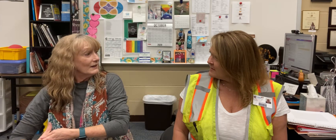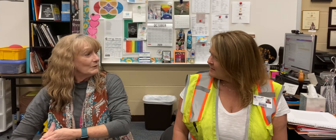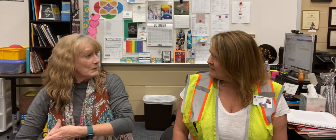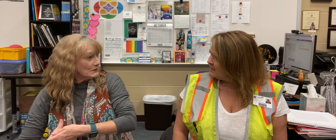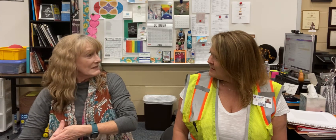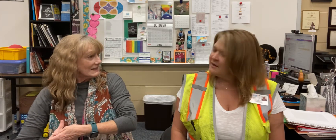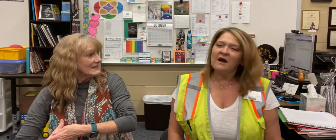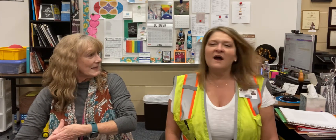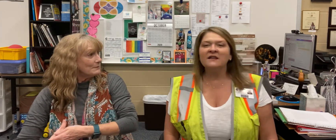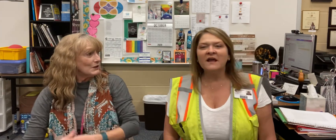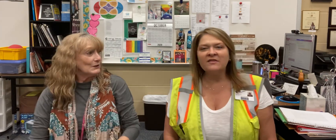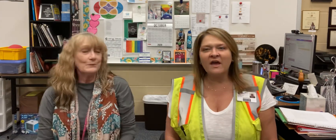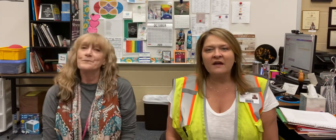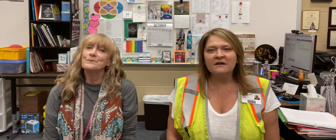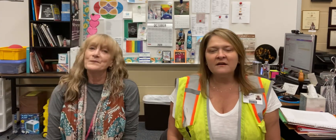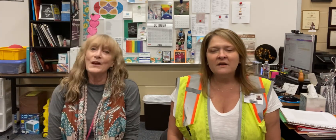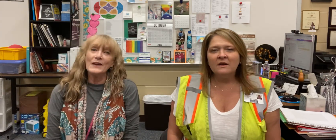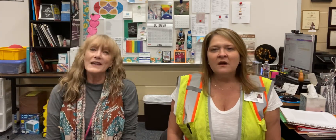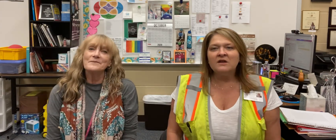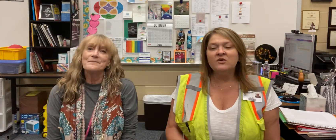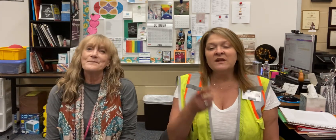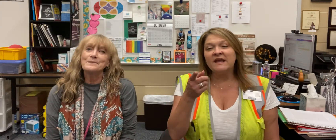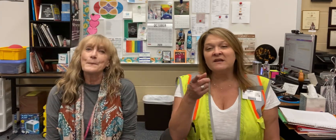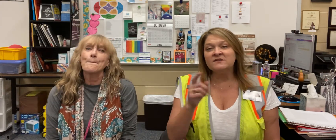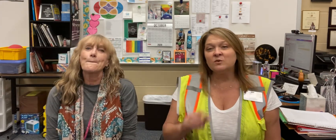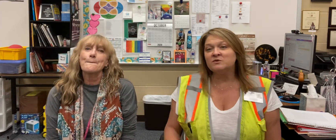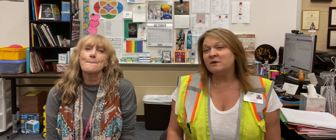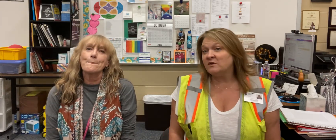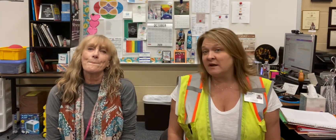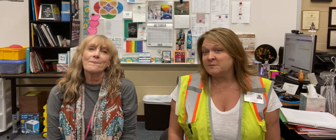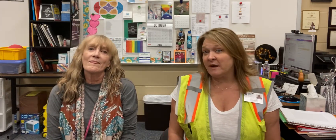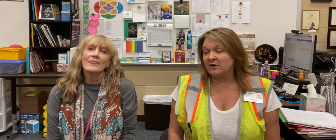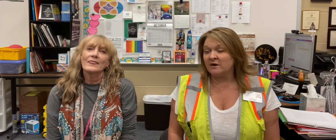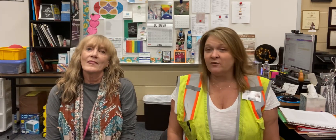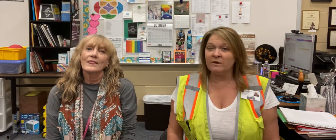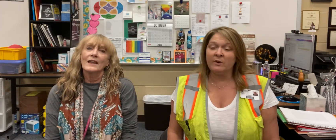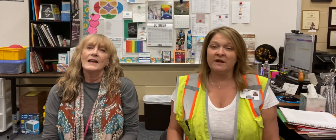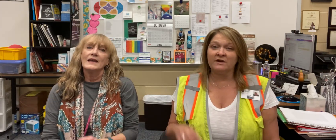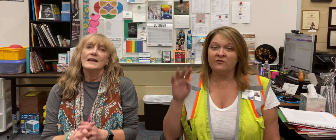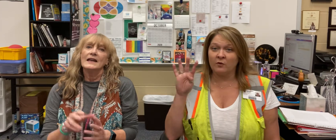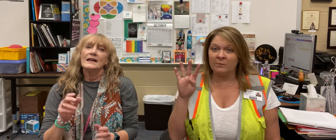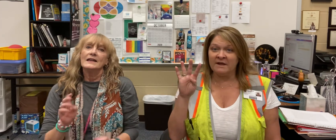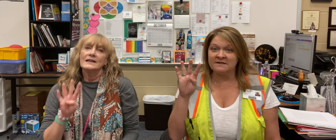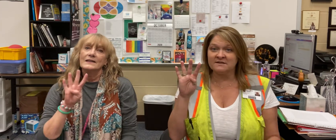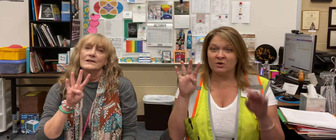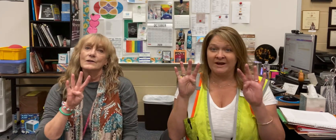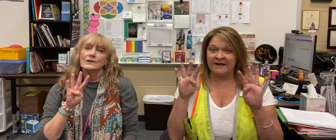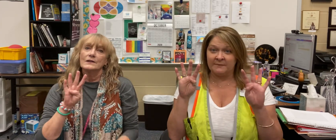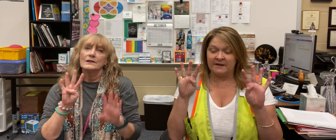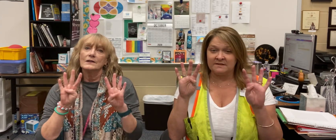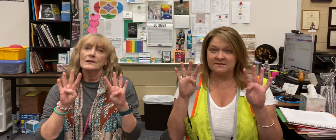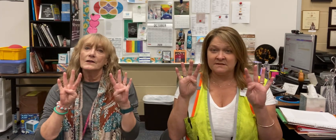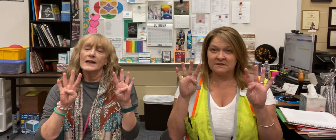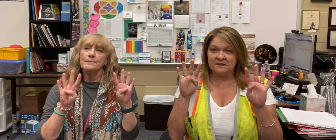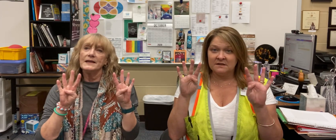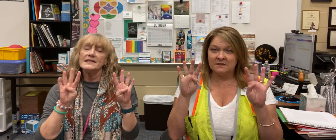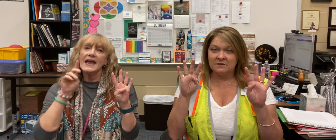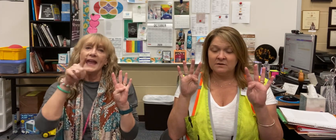we did the same too. I like that. Okay. You can answer which one you liked better, if we waited 4 beats or 8 beats. Or 8 beats.